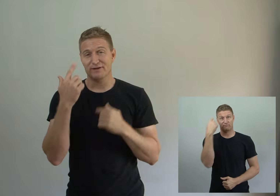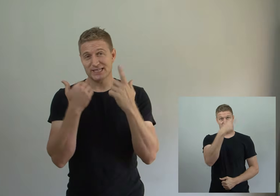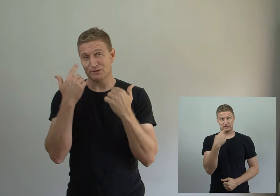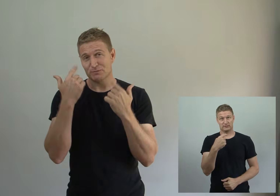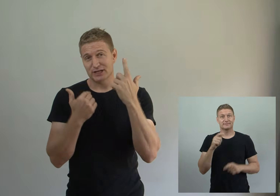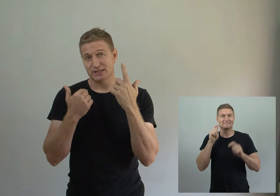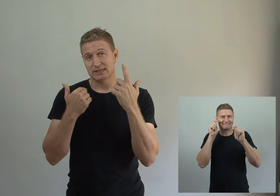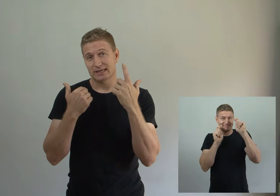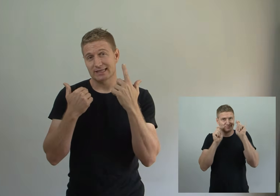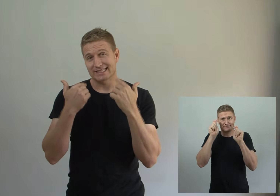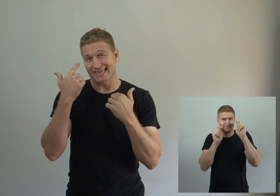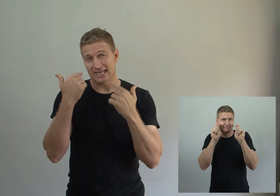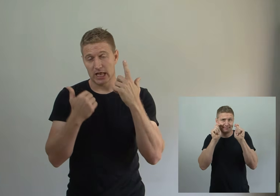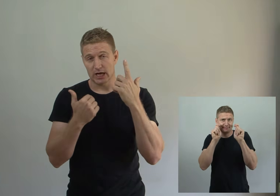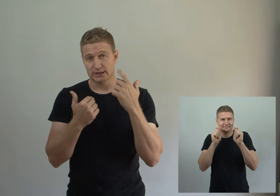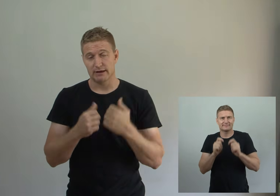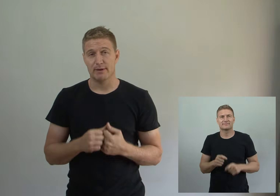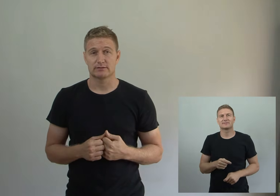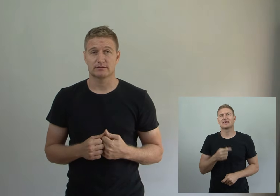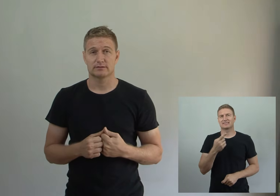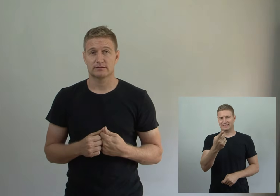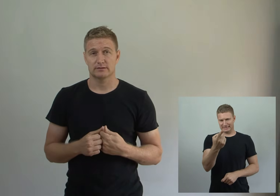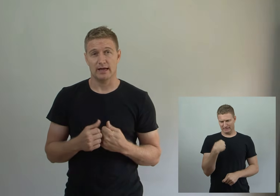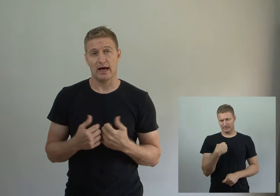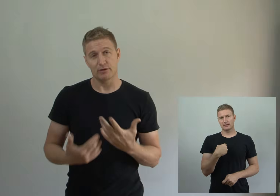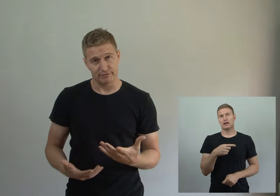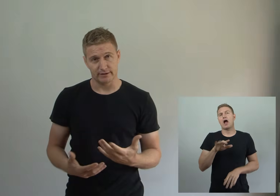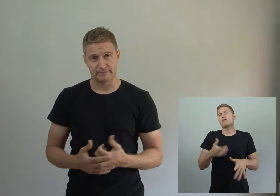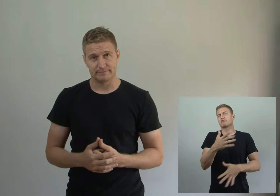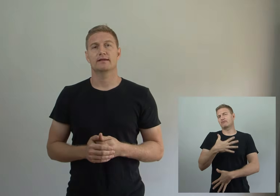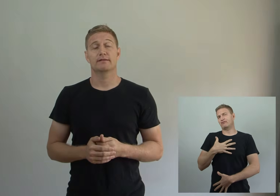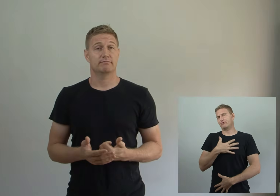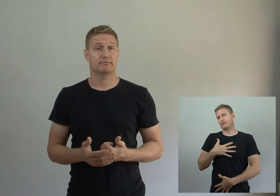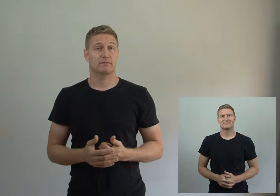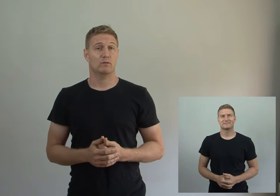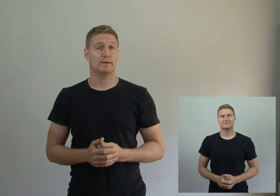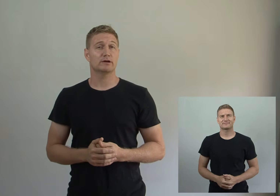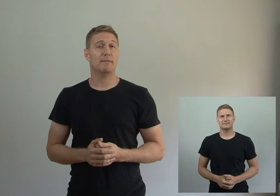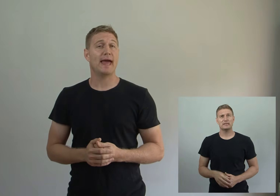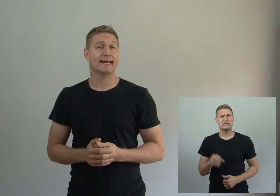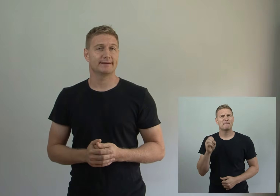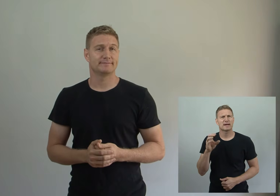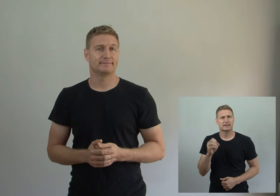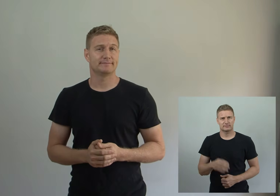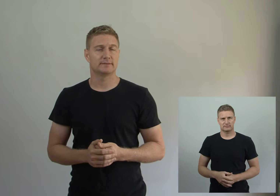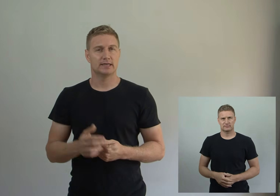The facial expressions says a lot about how you feel. What about